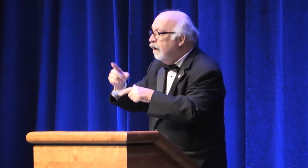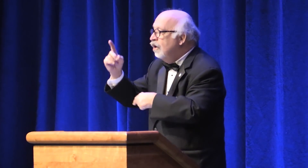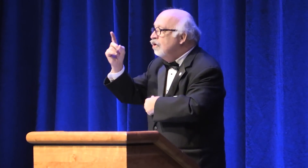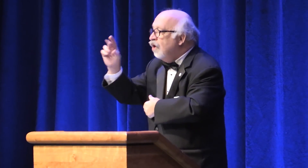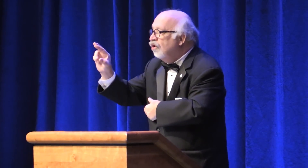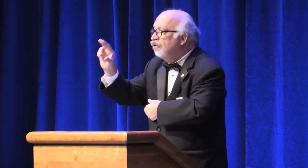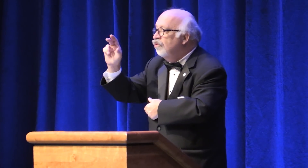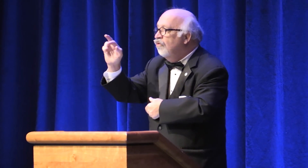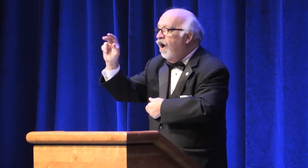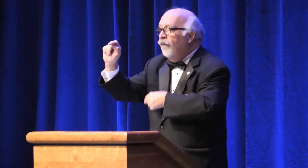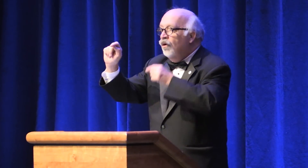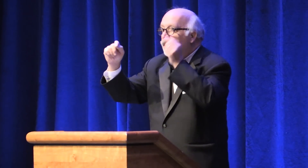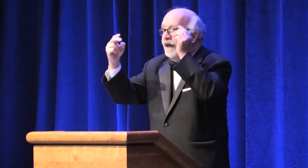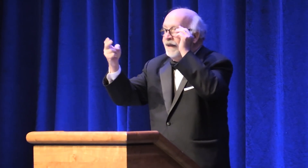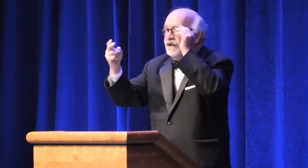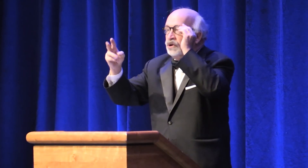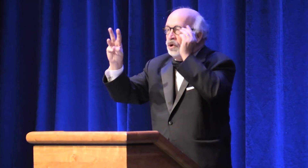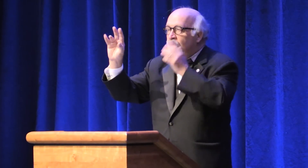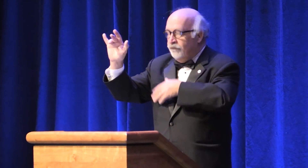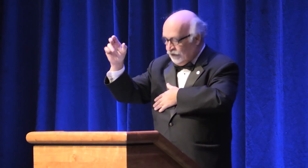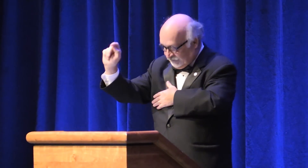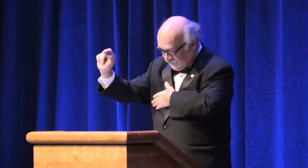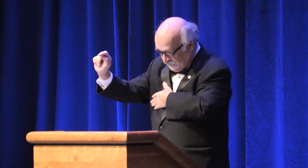of when Dr. Robert Whitebrecht